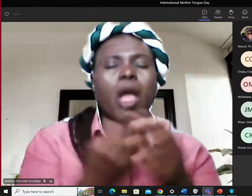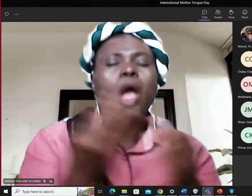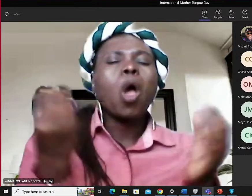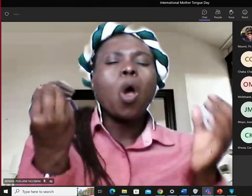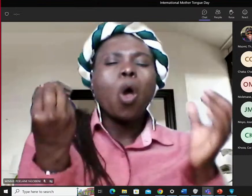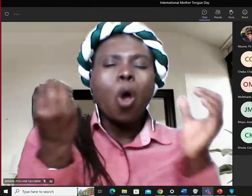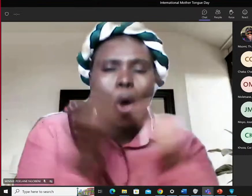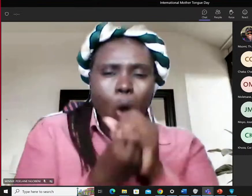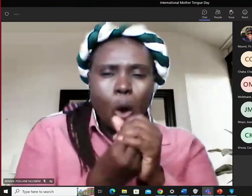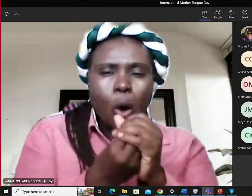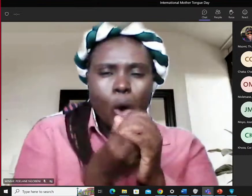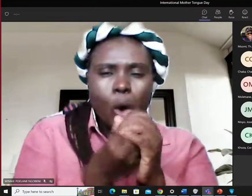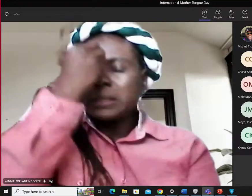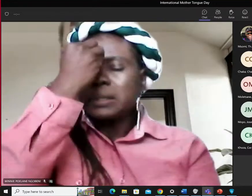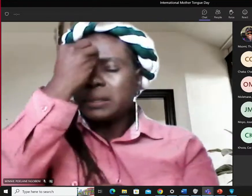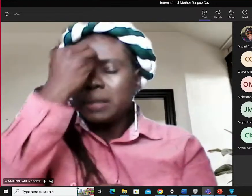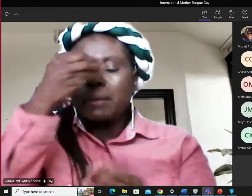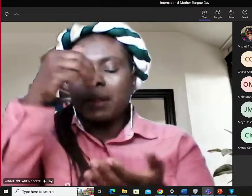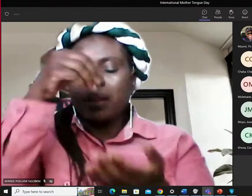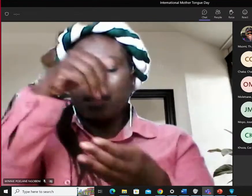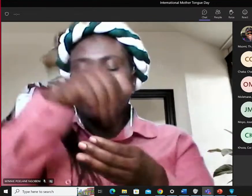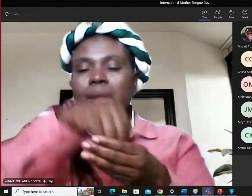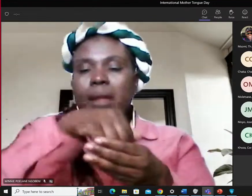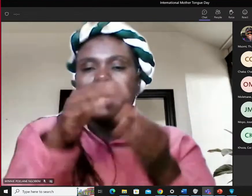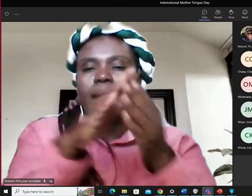at UNISA is in this book.